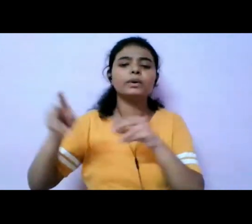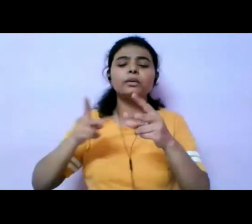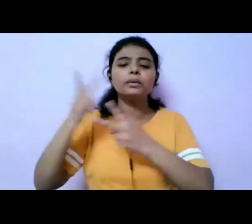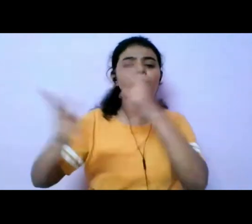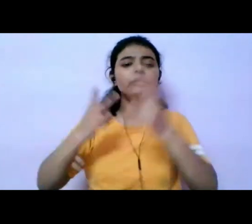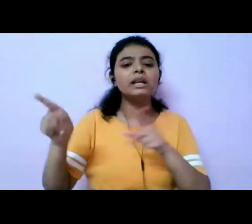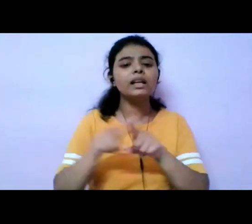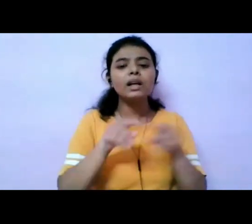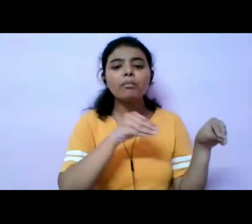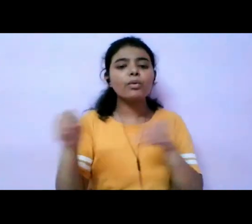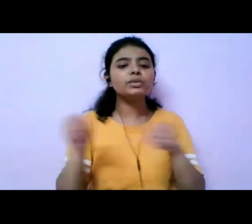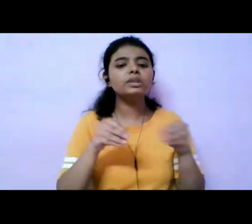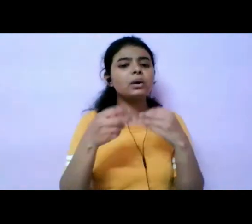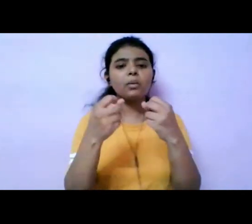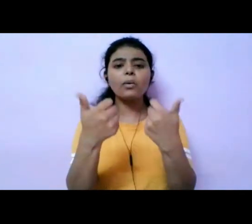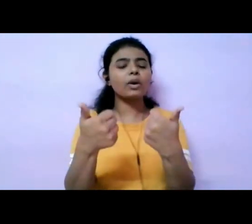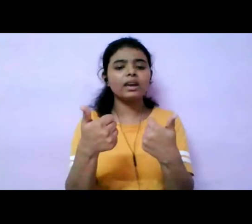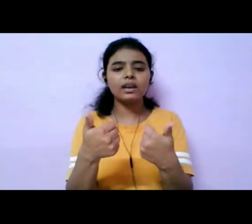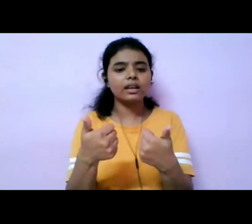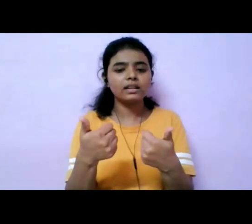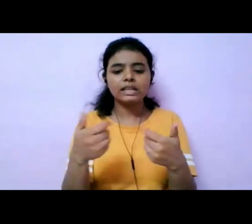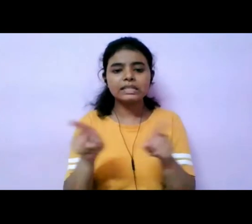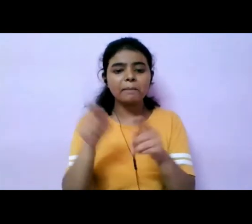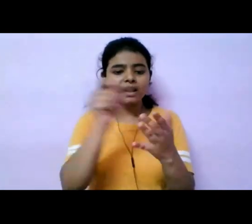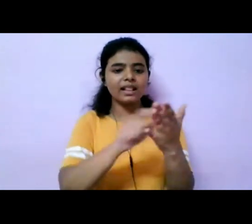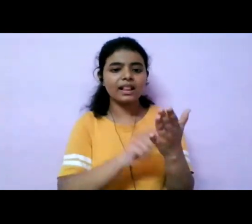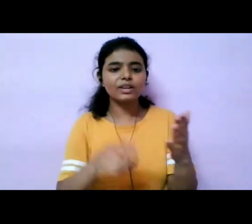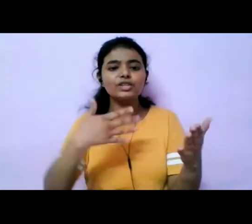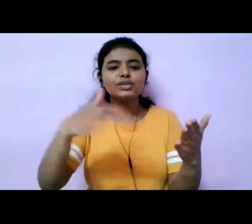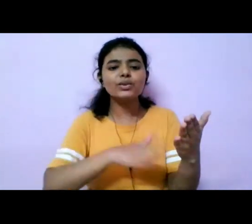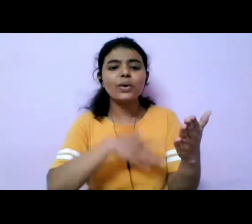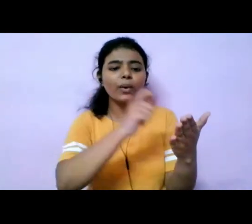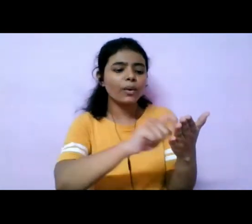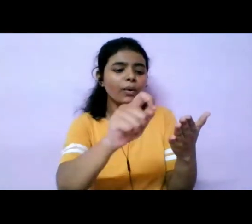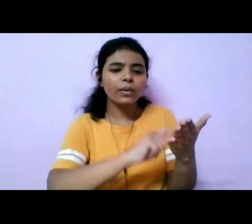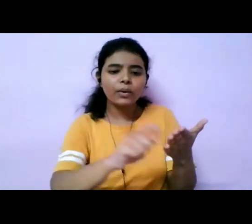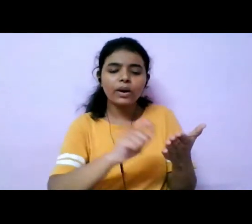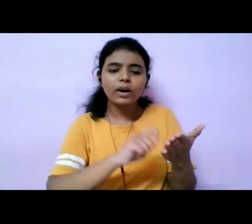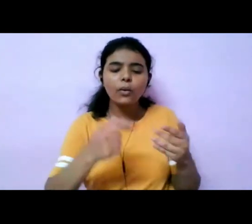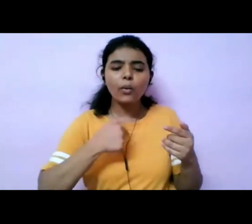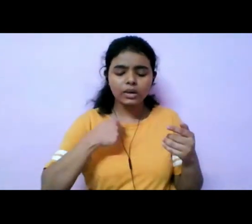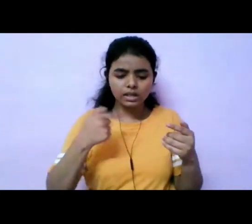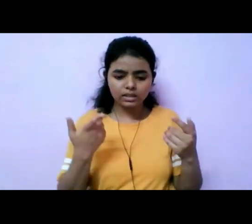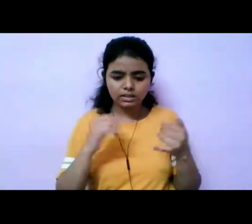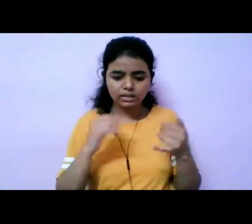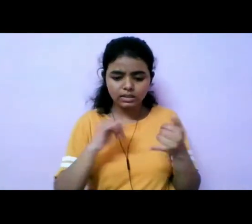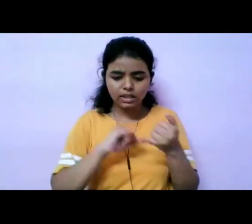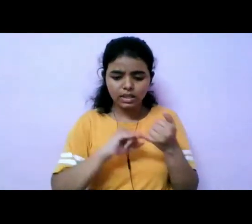Motion is script. Moreover, it's lyric writing. By writing, we discover our subject.